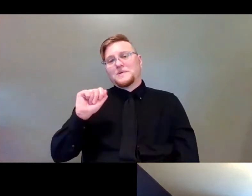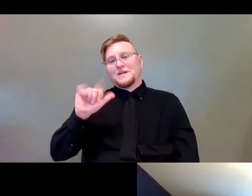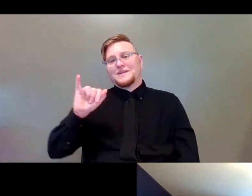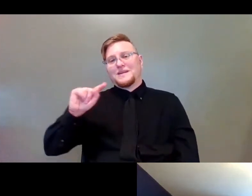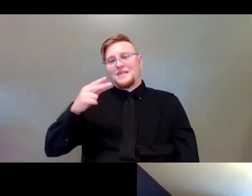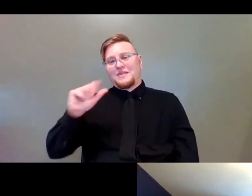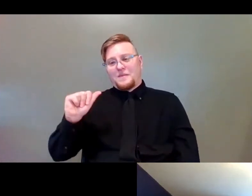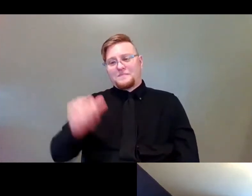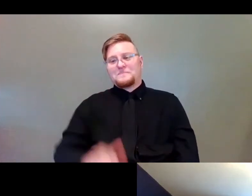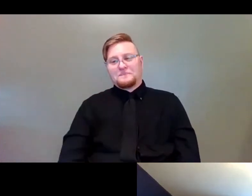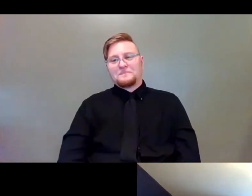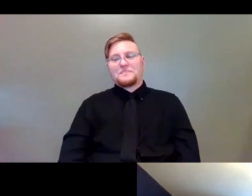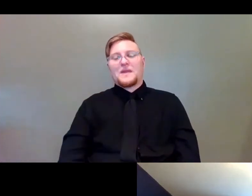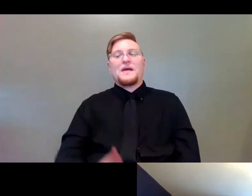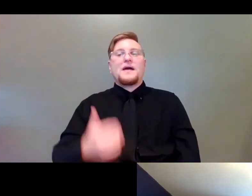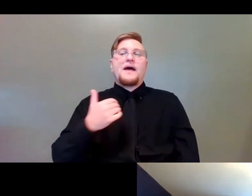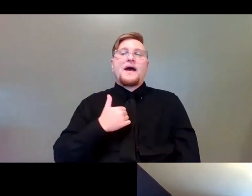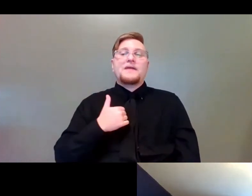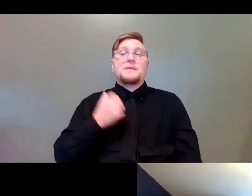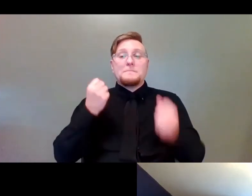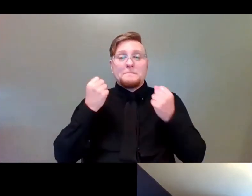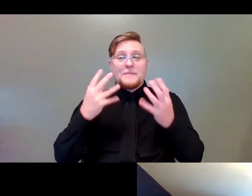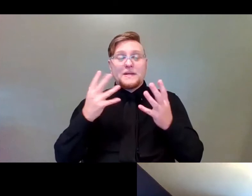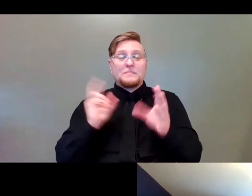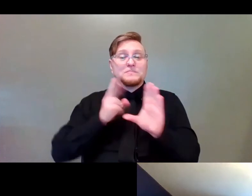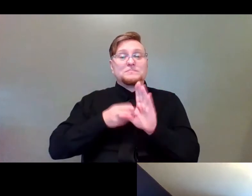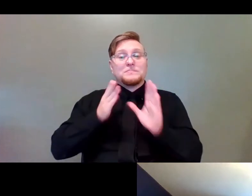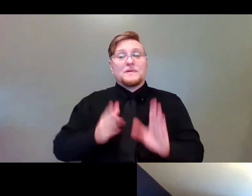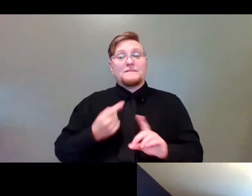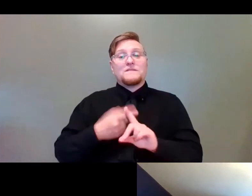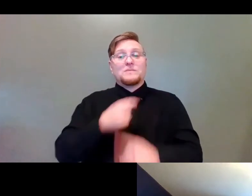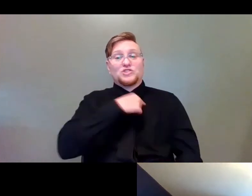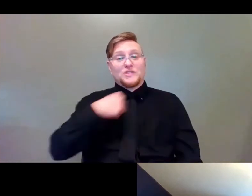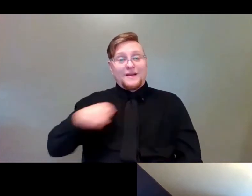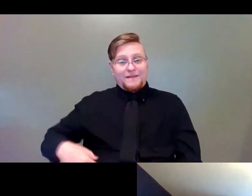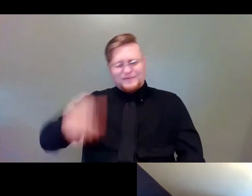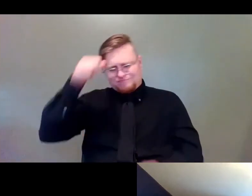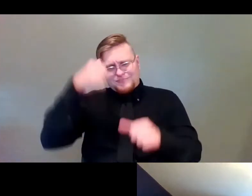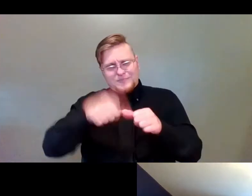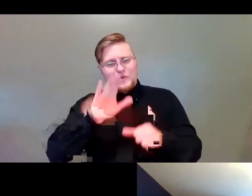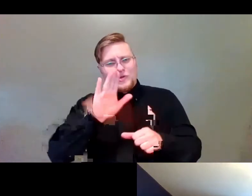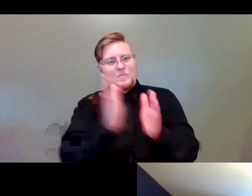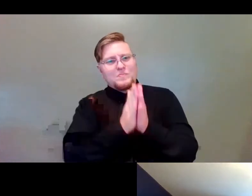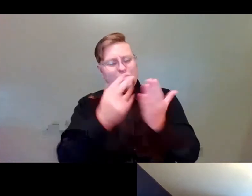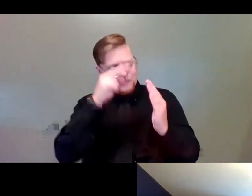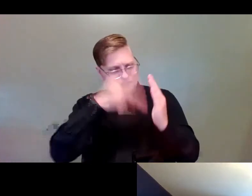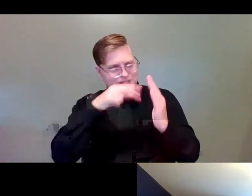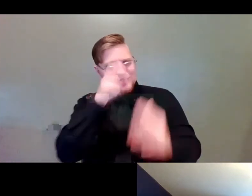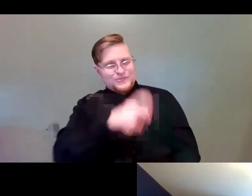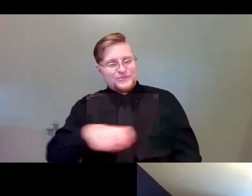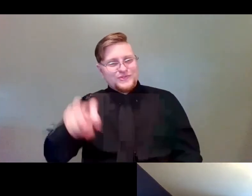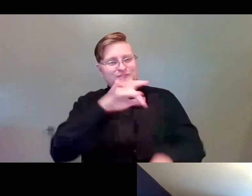We've got a number of participants who are from China, and I remember reading in your book about your travels in China and